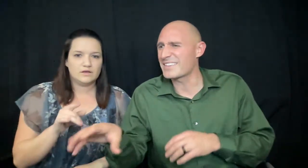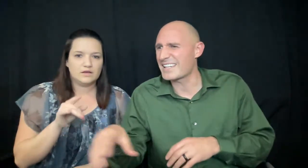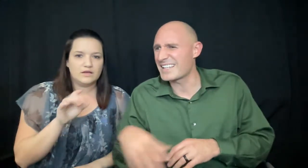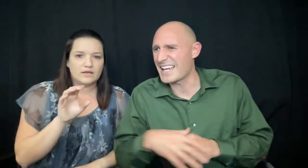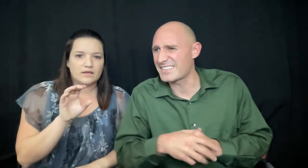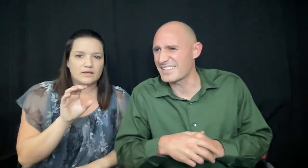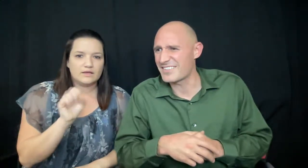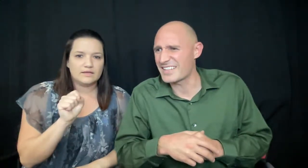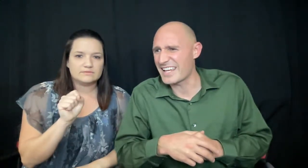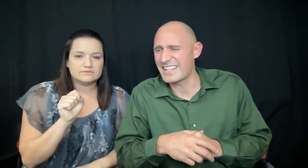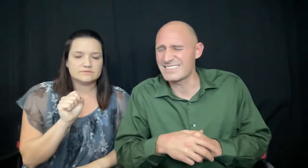that class another day.